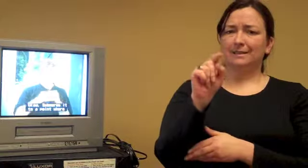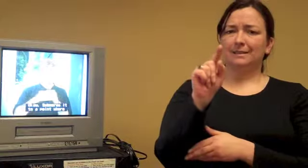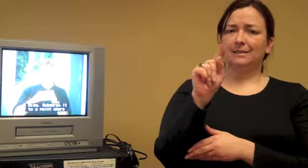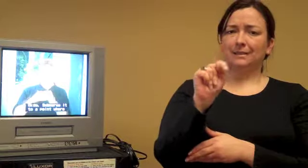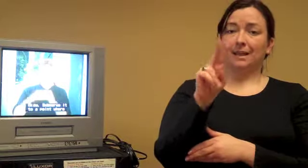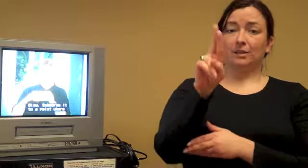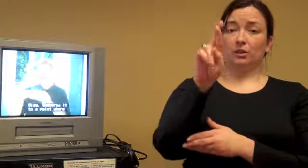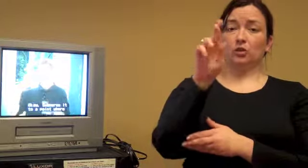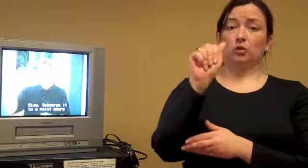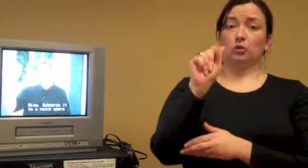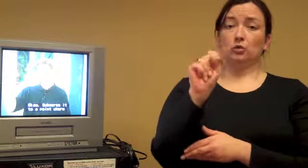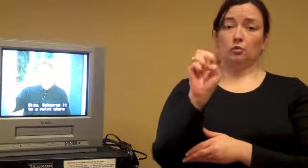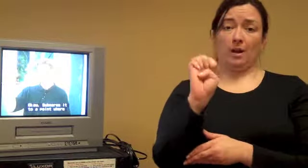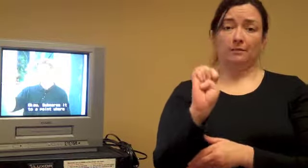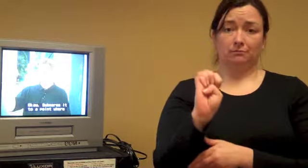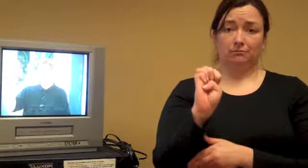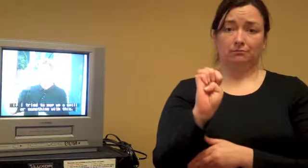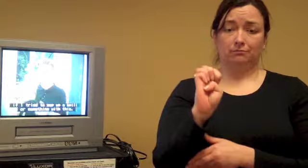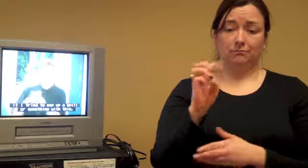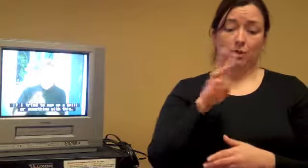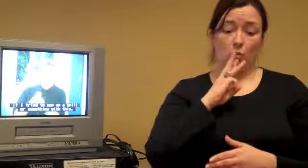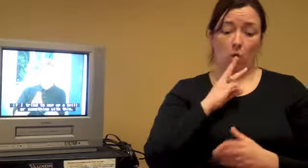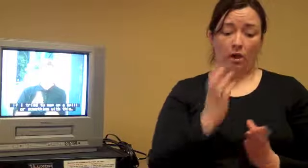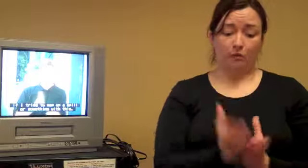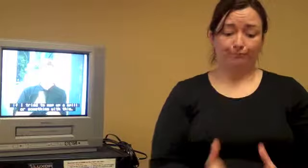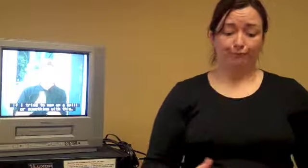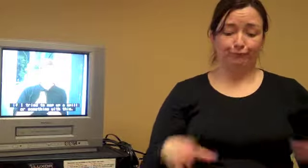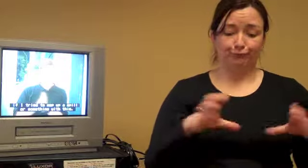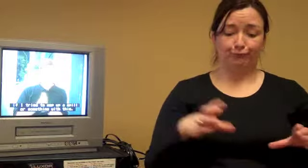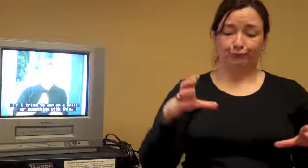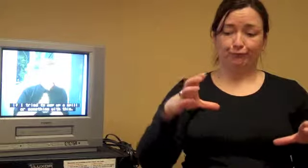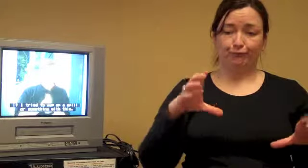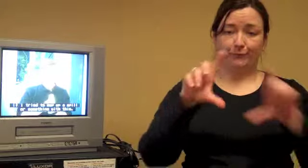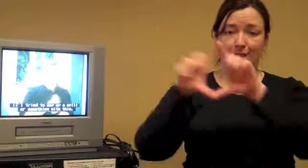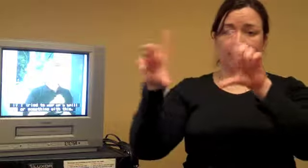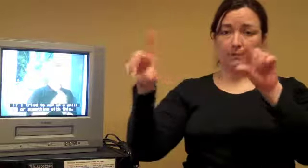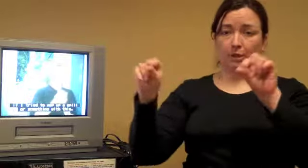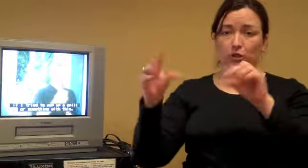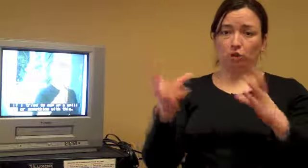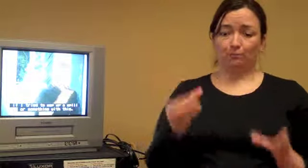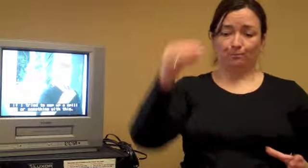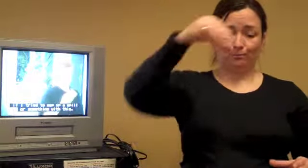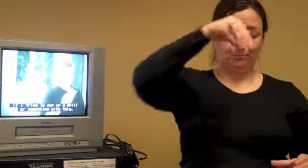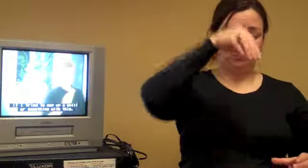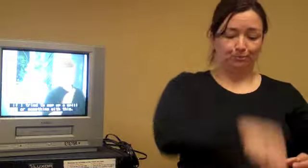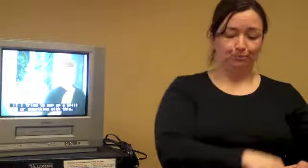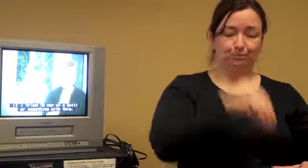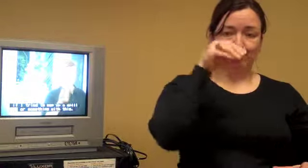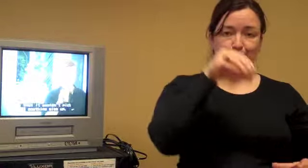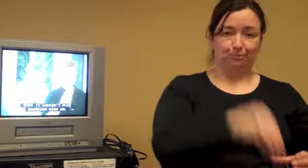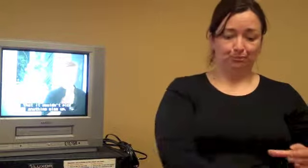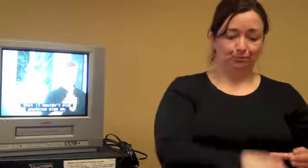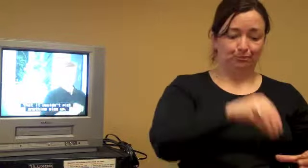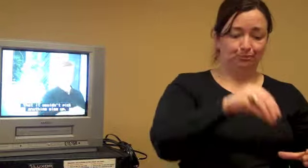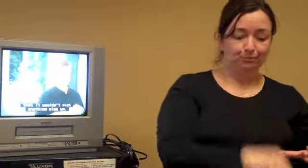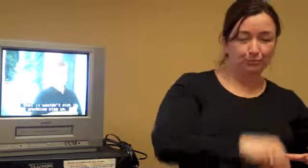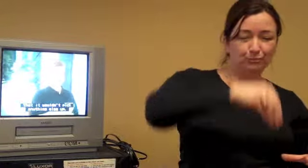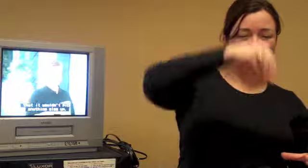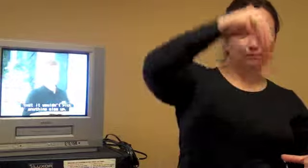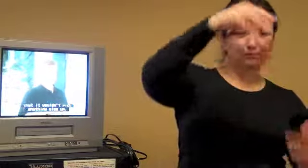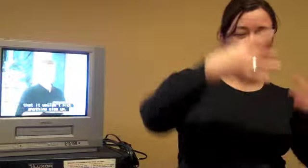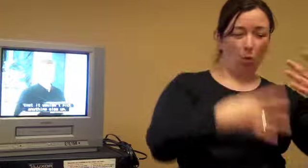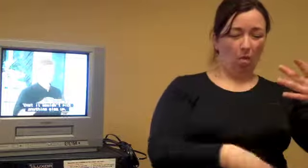Okay, submerge it to a point where if I tried to mop up a spill or something with this, that it wouldn't